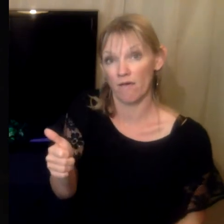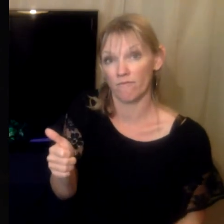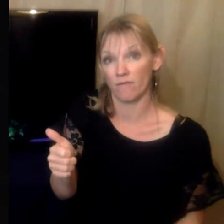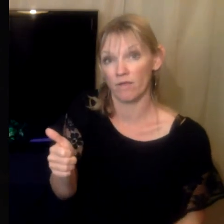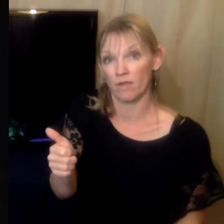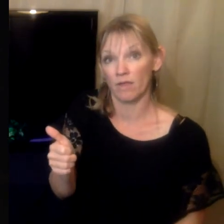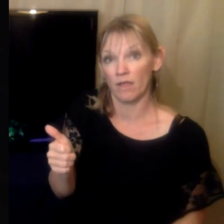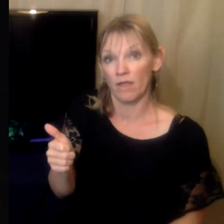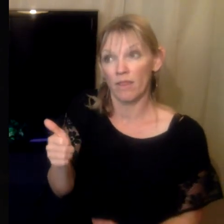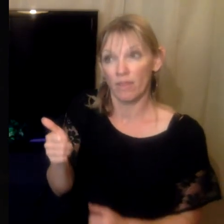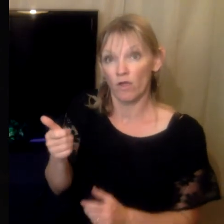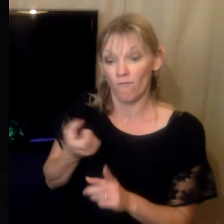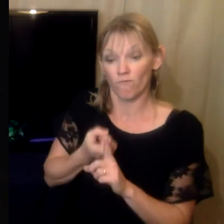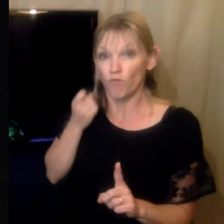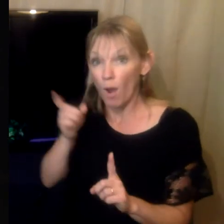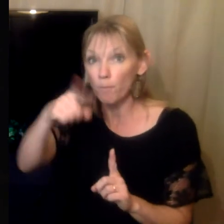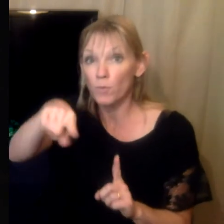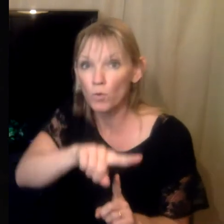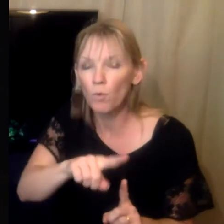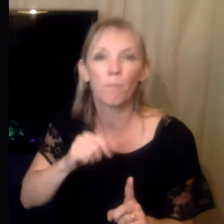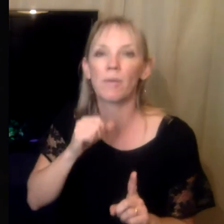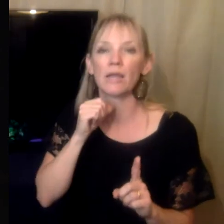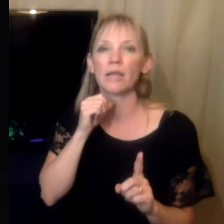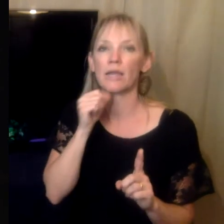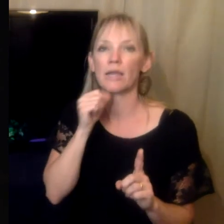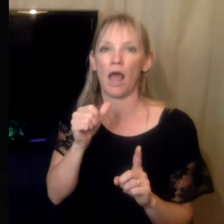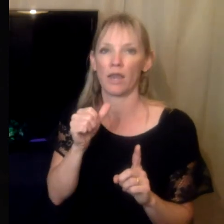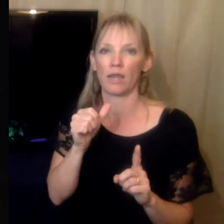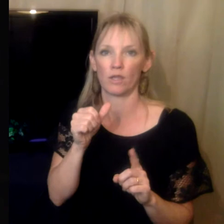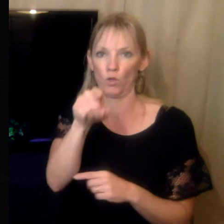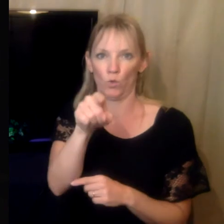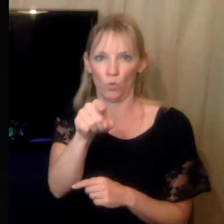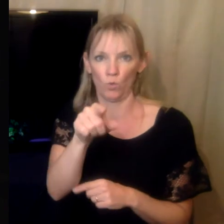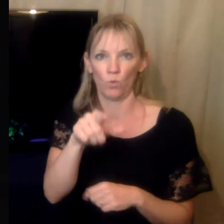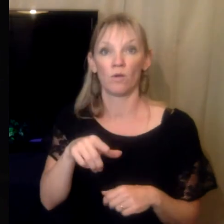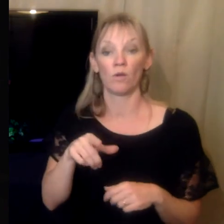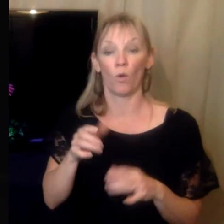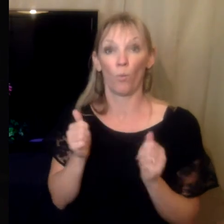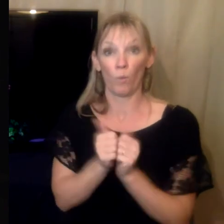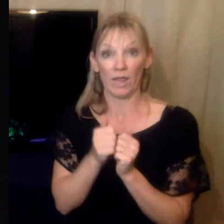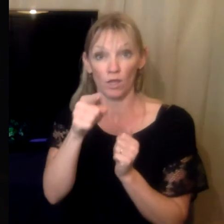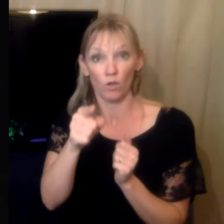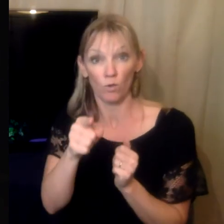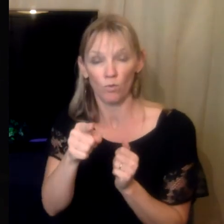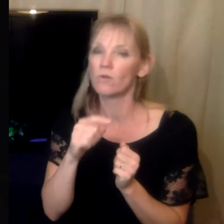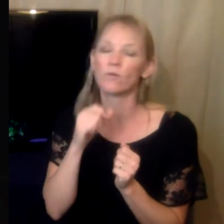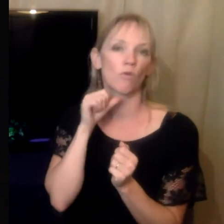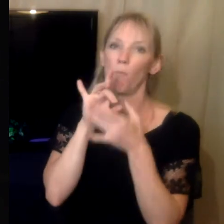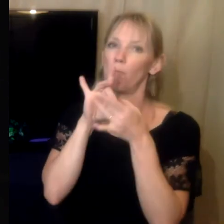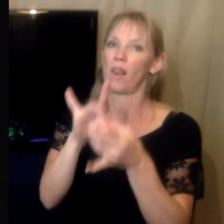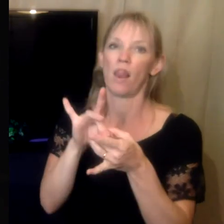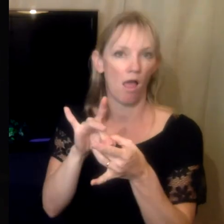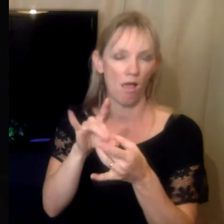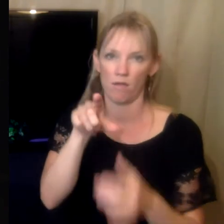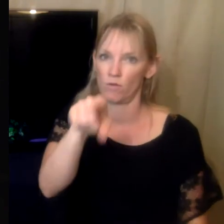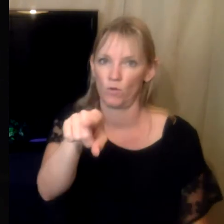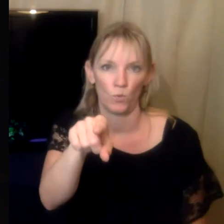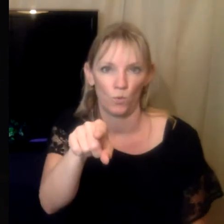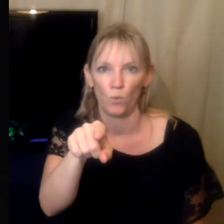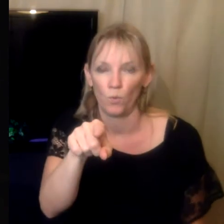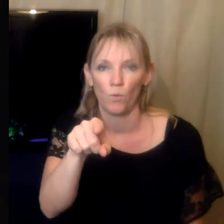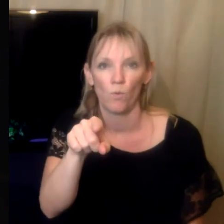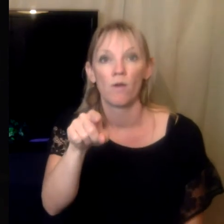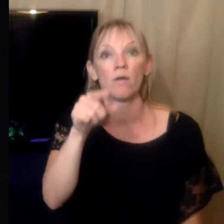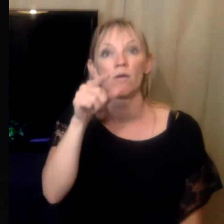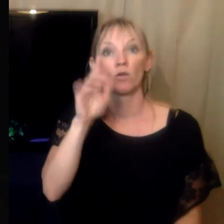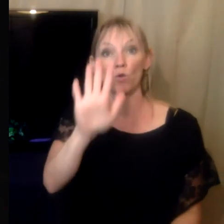but not from you. And though they are with you, they belong not to you. You may give